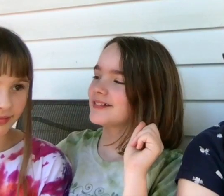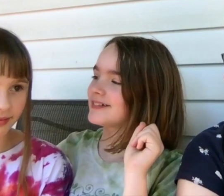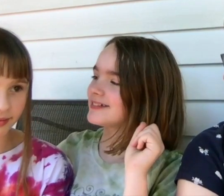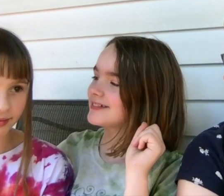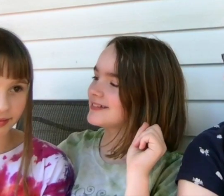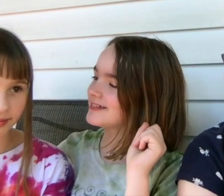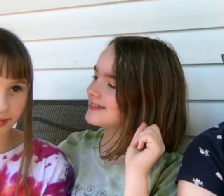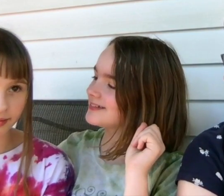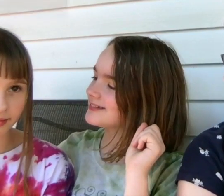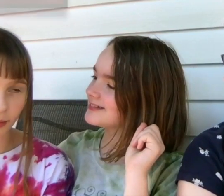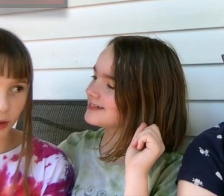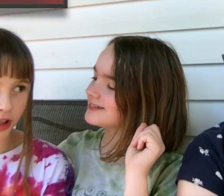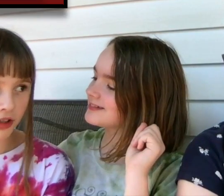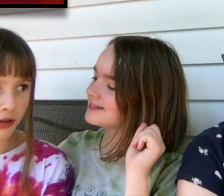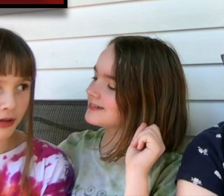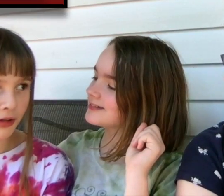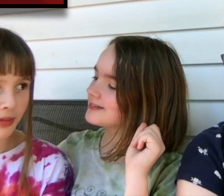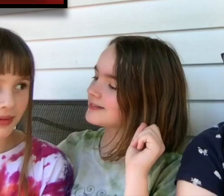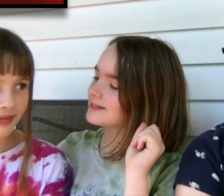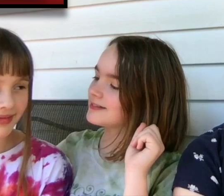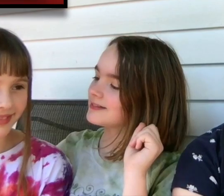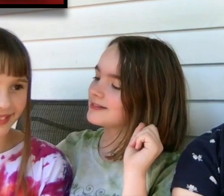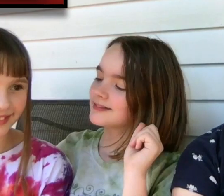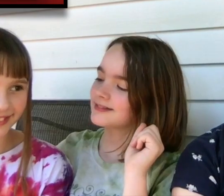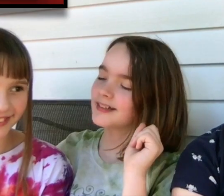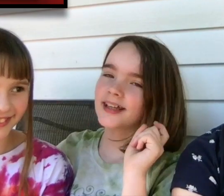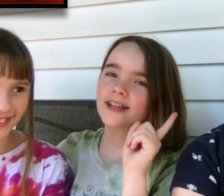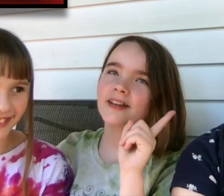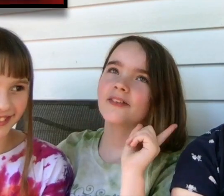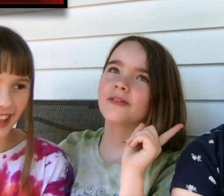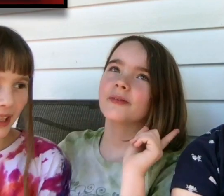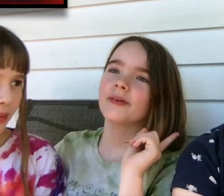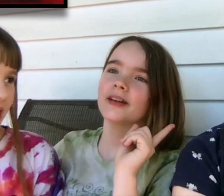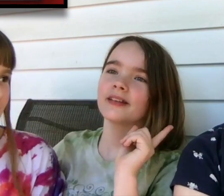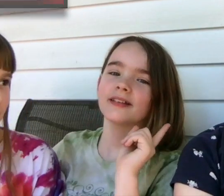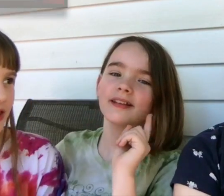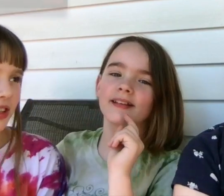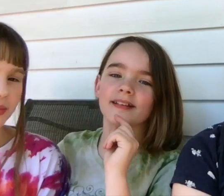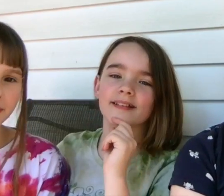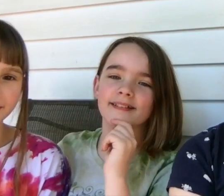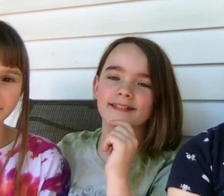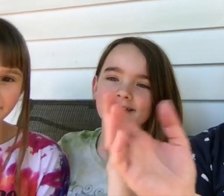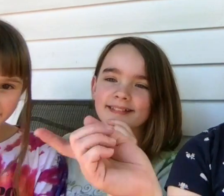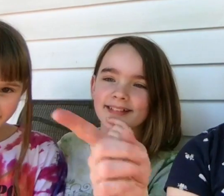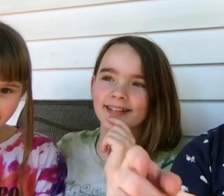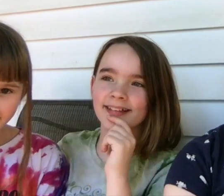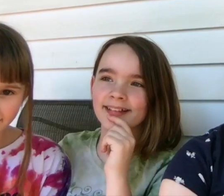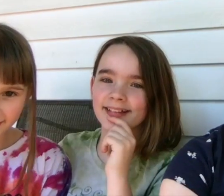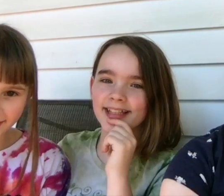weekend? Watch YouTube. Watch YouTube. Let's see who wins. Okay we're gonna start with a song.